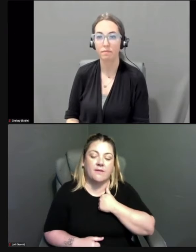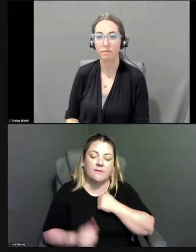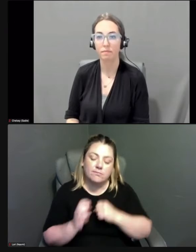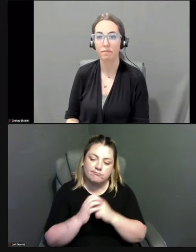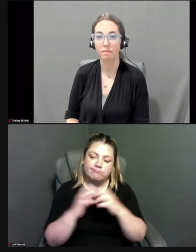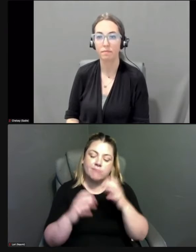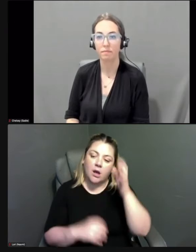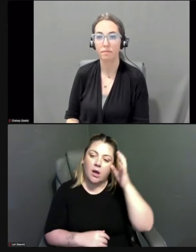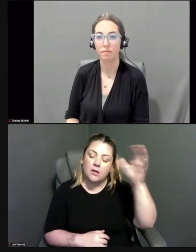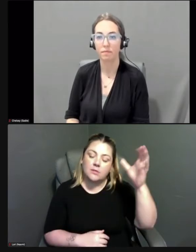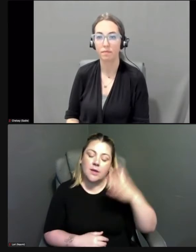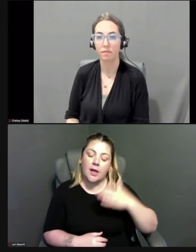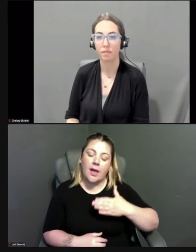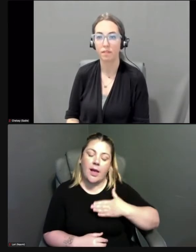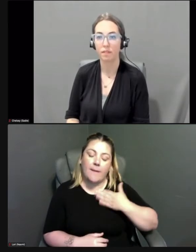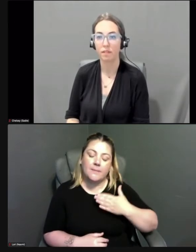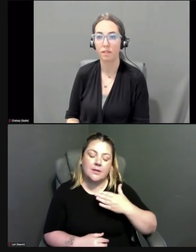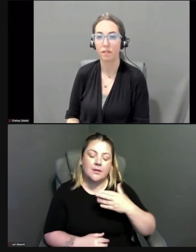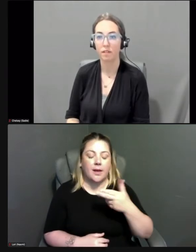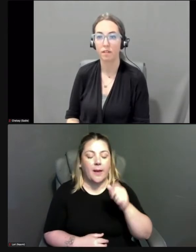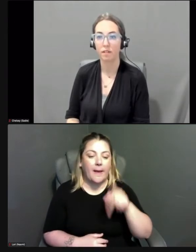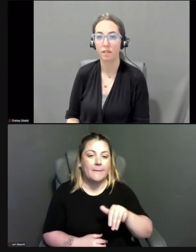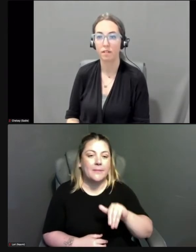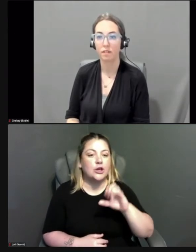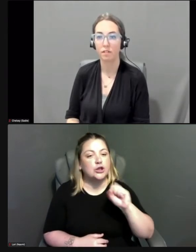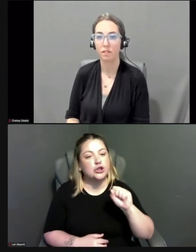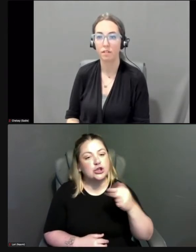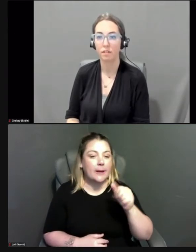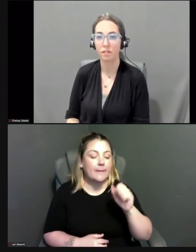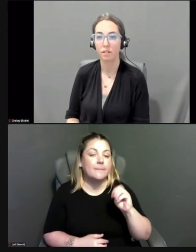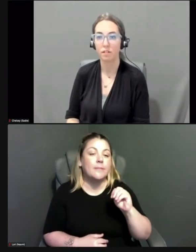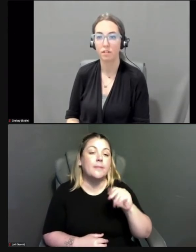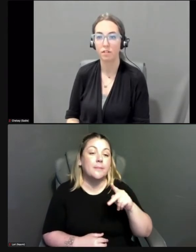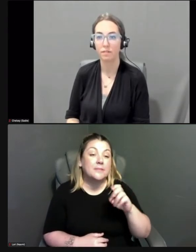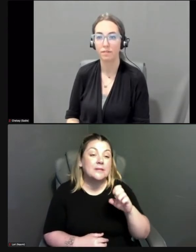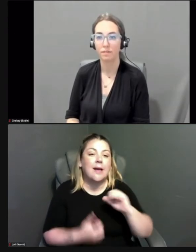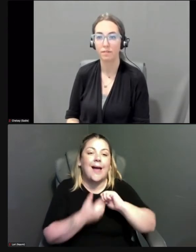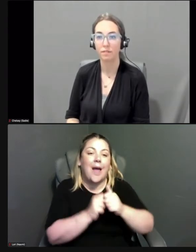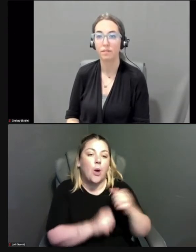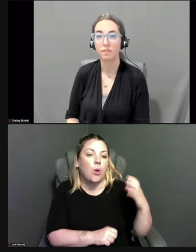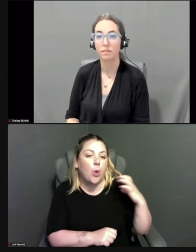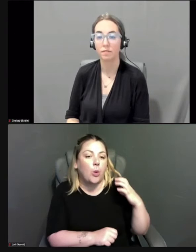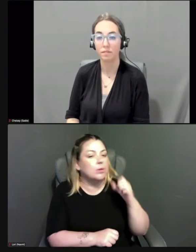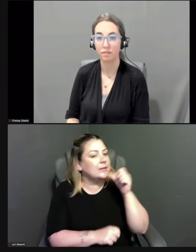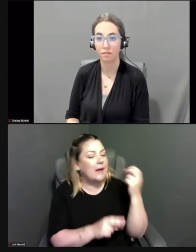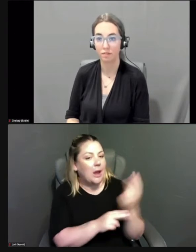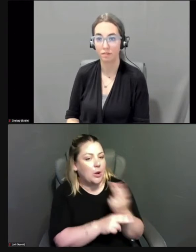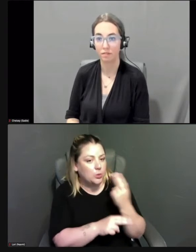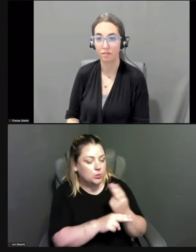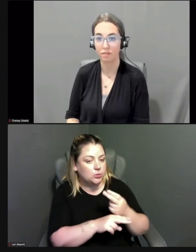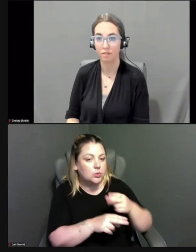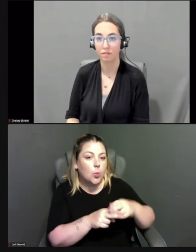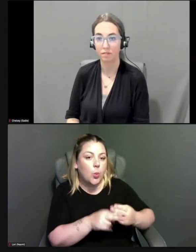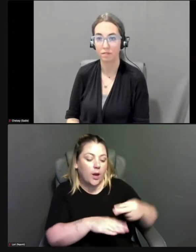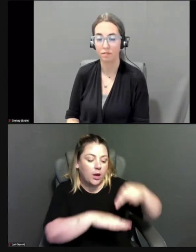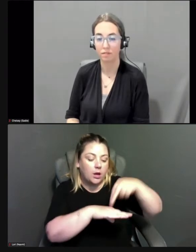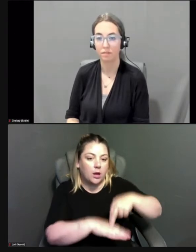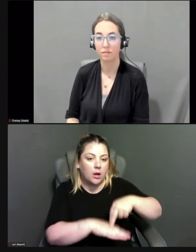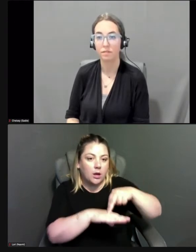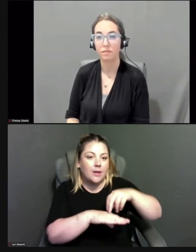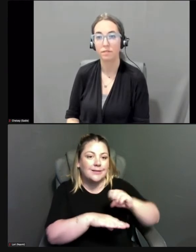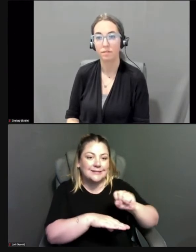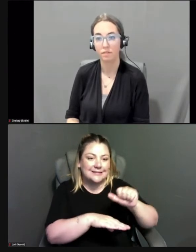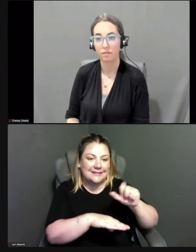health coaching without the scale or something like that. But I was still very much promoting like a hierarchy of